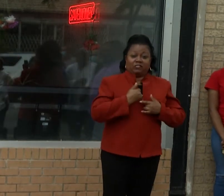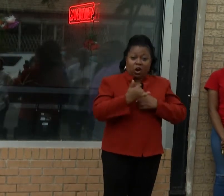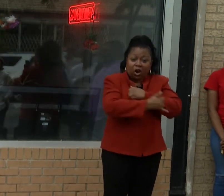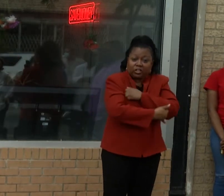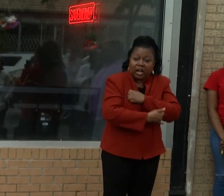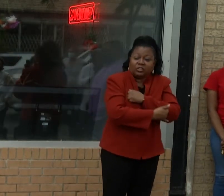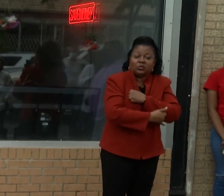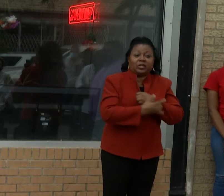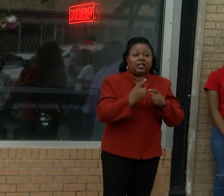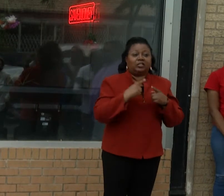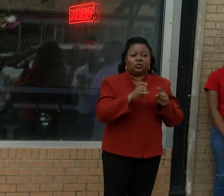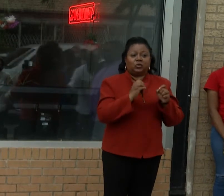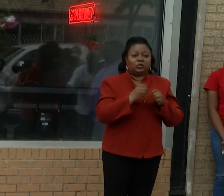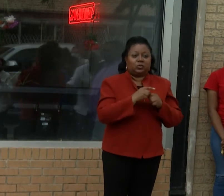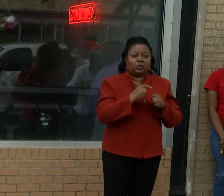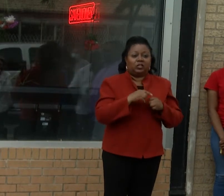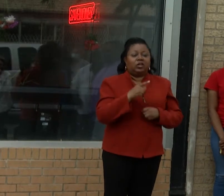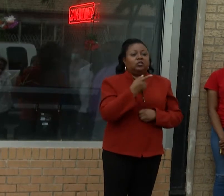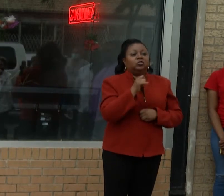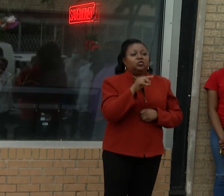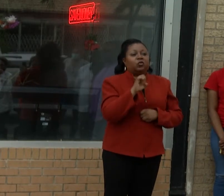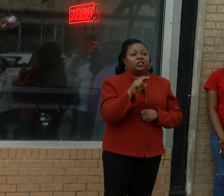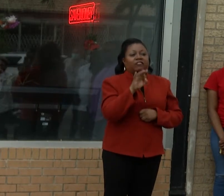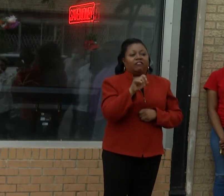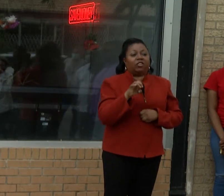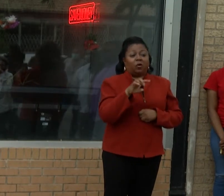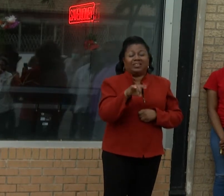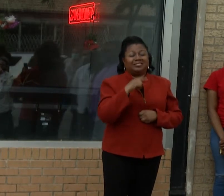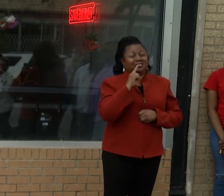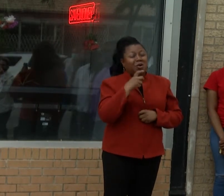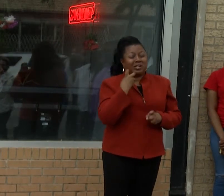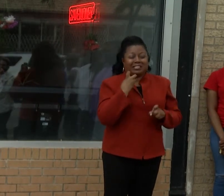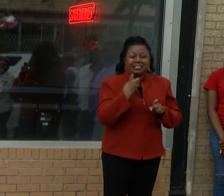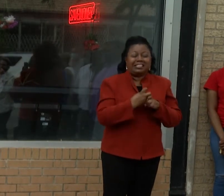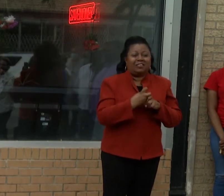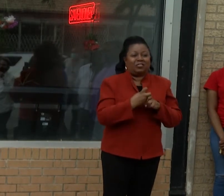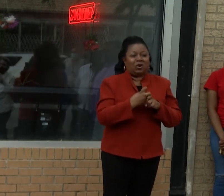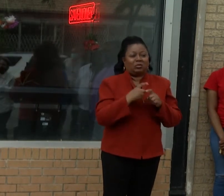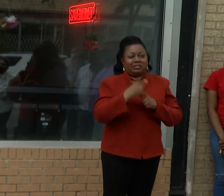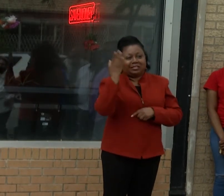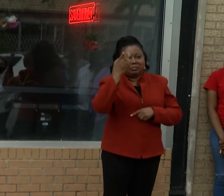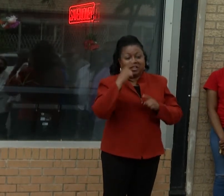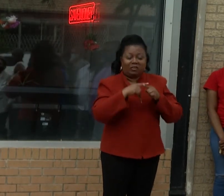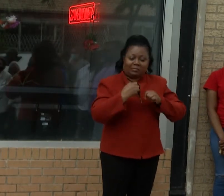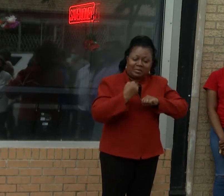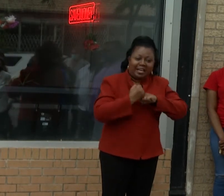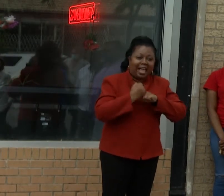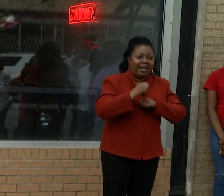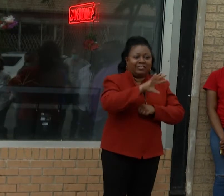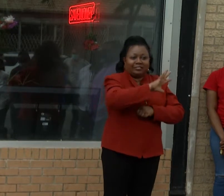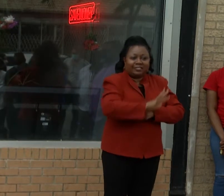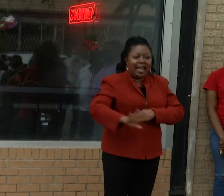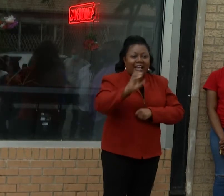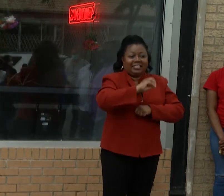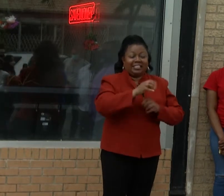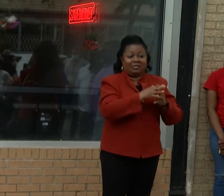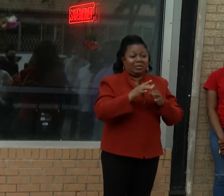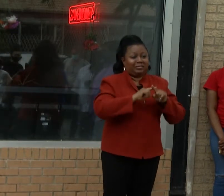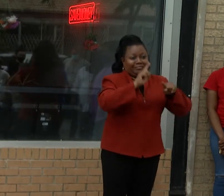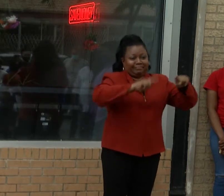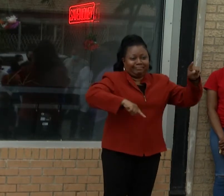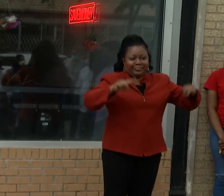country due to George Floyd. You know, it's always difficult to speak on behalf of Asian Americans because we're from